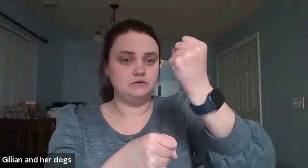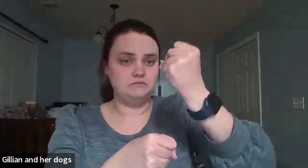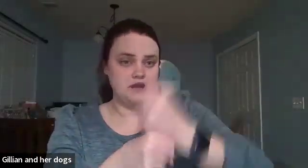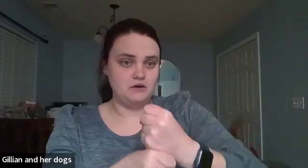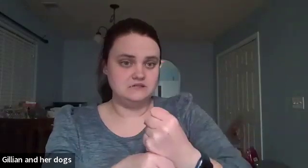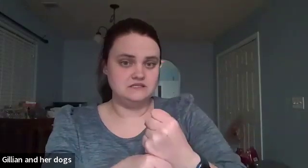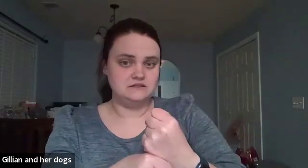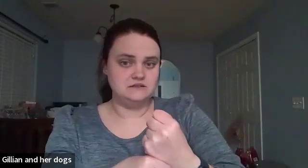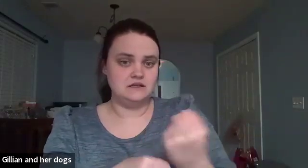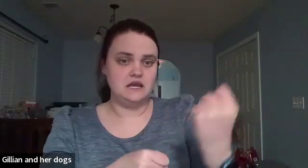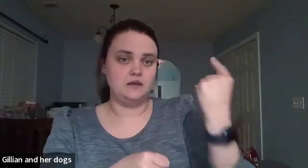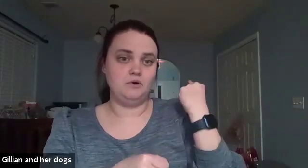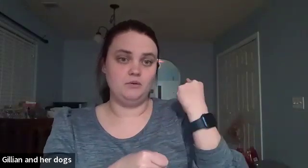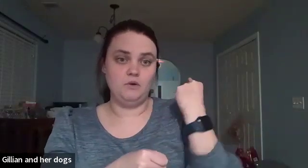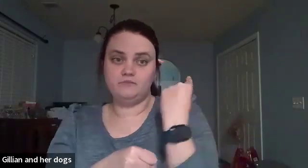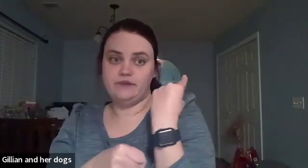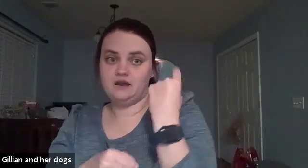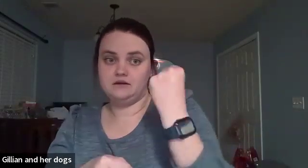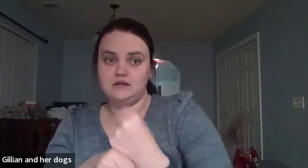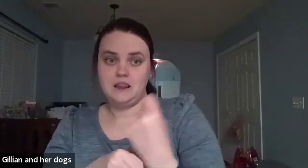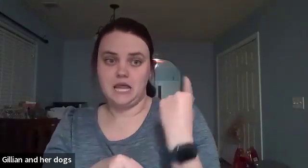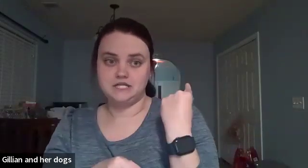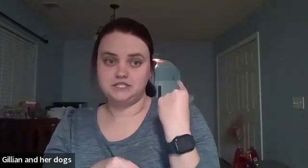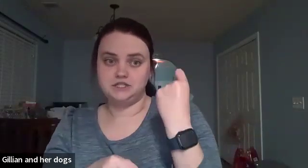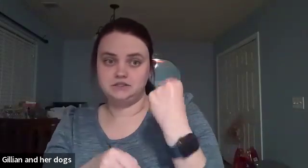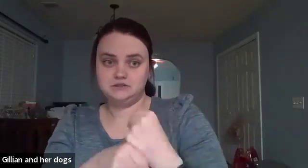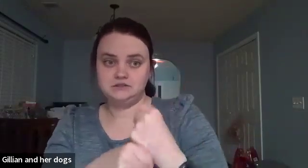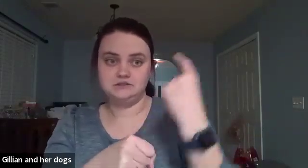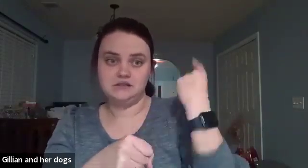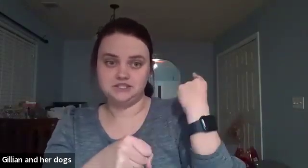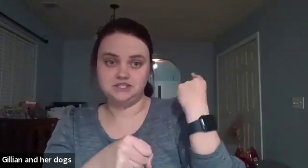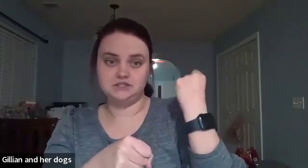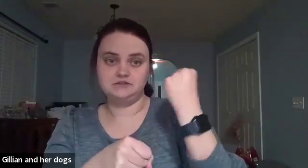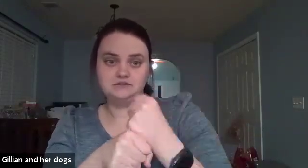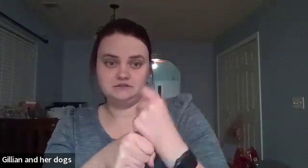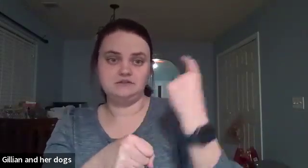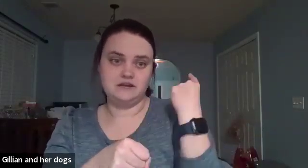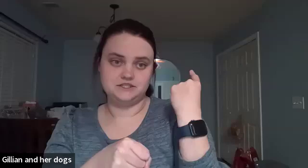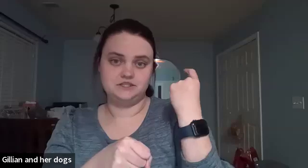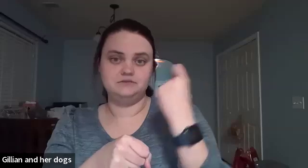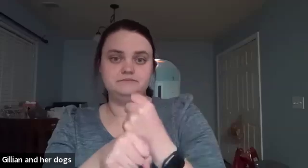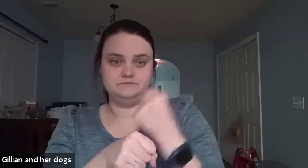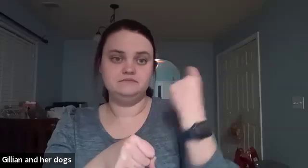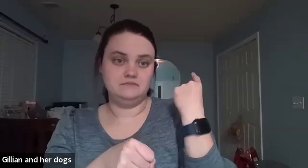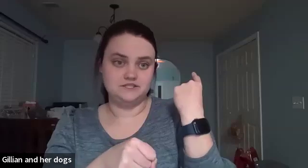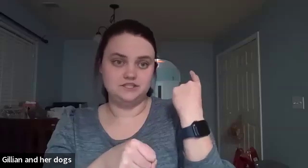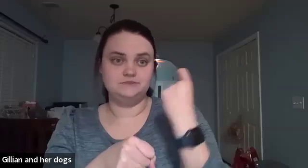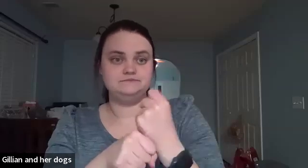to bounce and put a 1 back. Last year, last year, last year, last year.